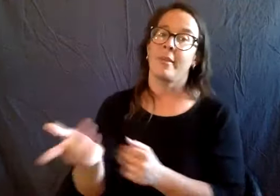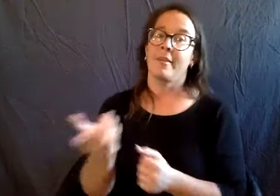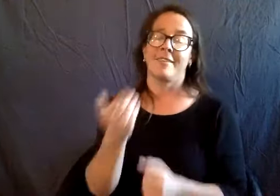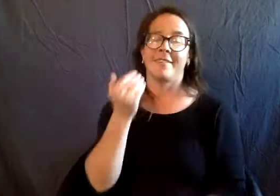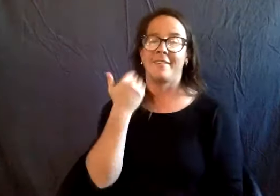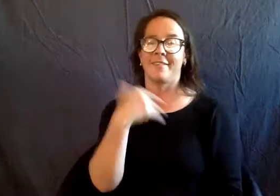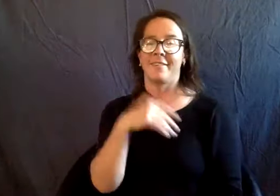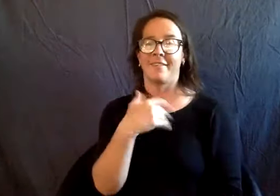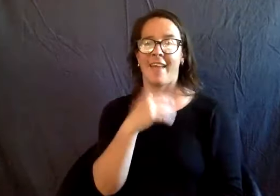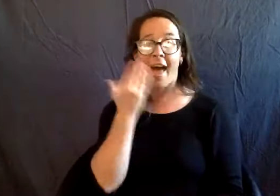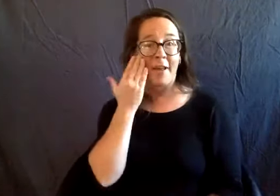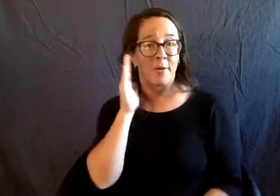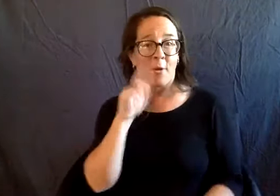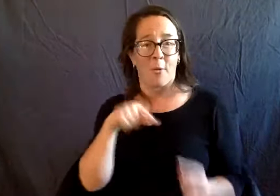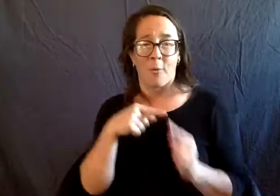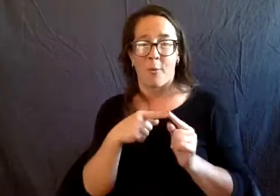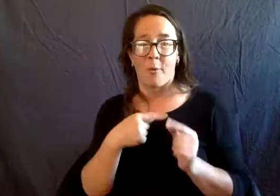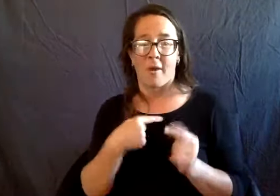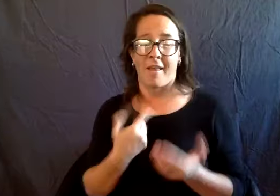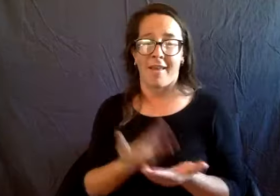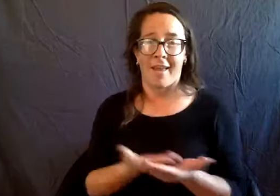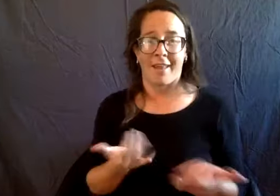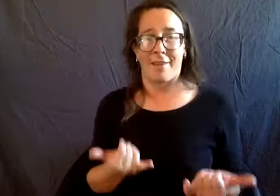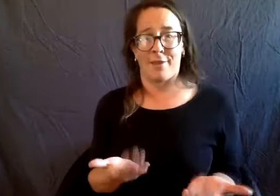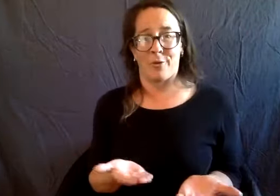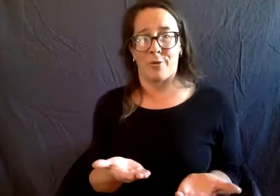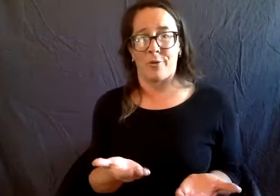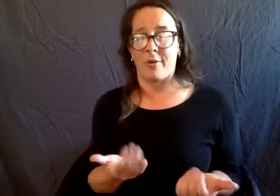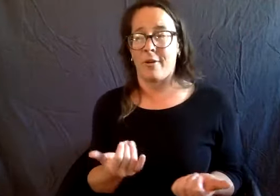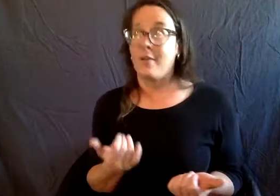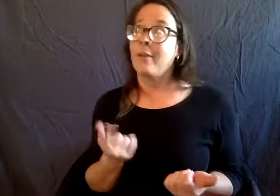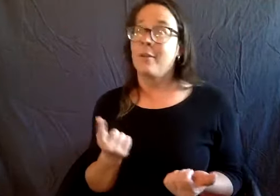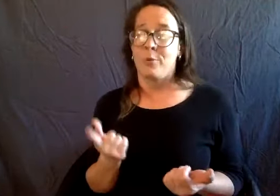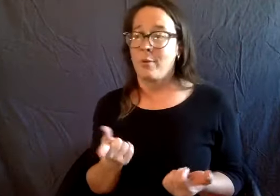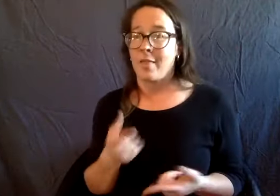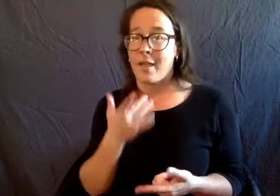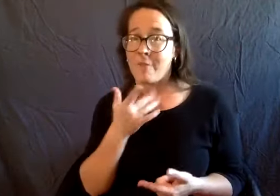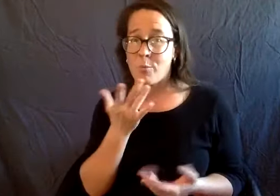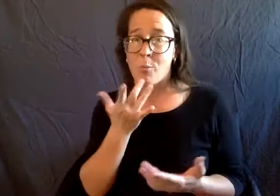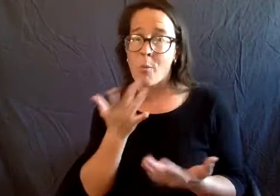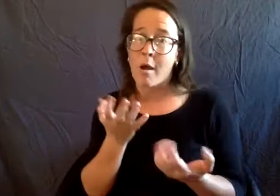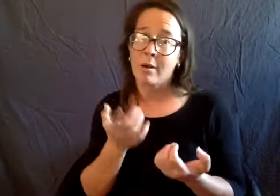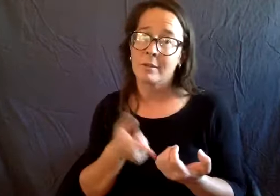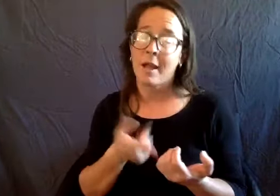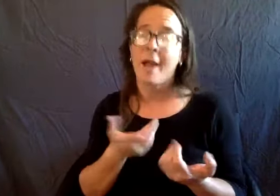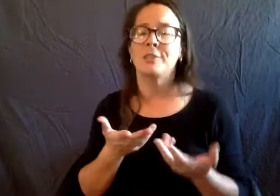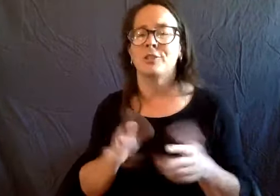I didn't know when I got here to you that I even wanted this. I